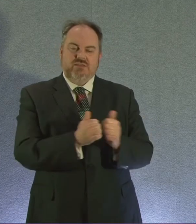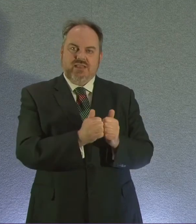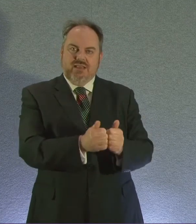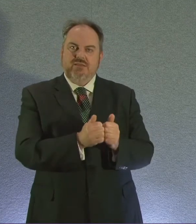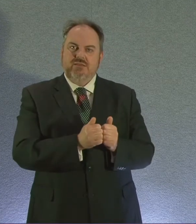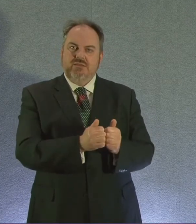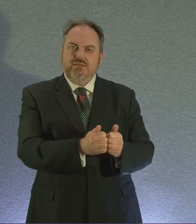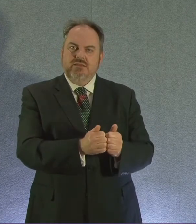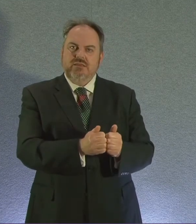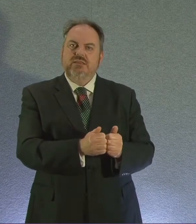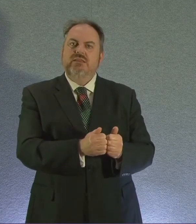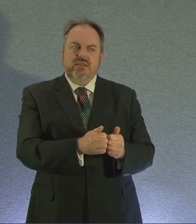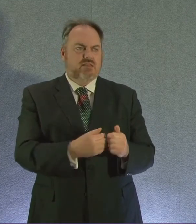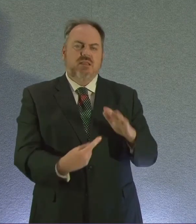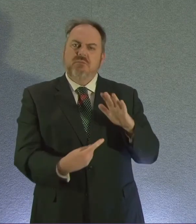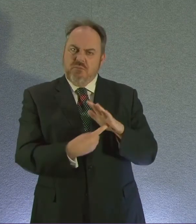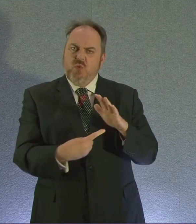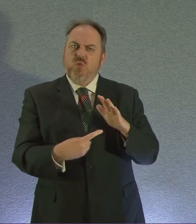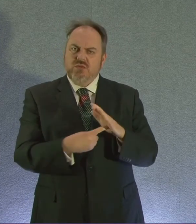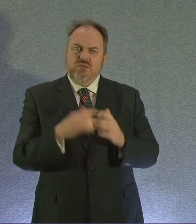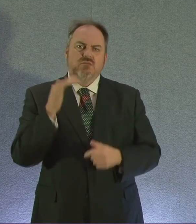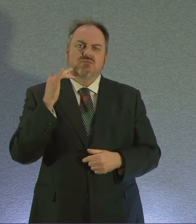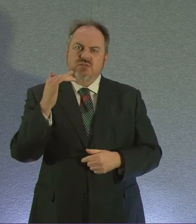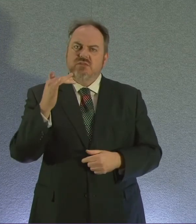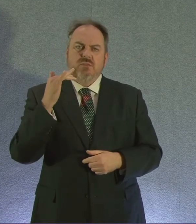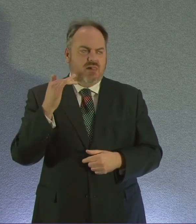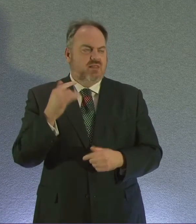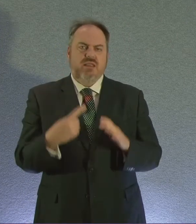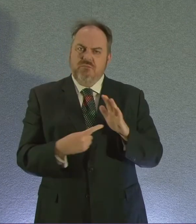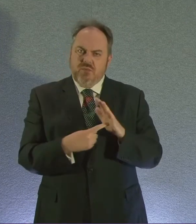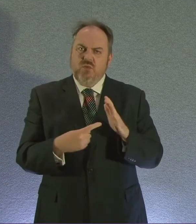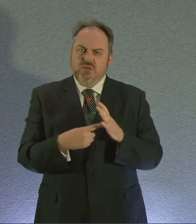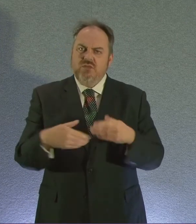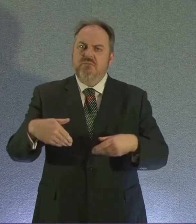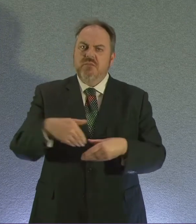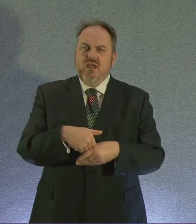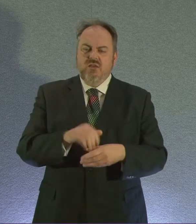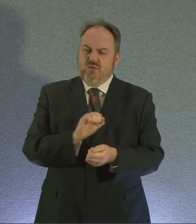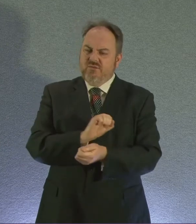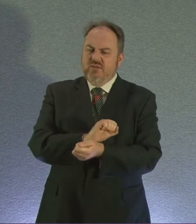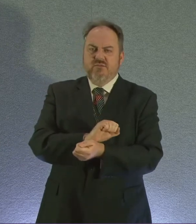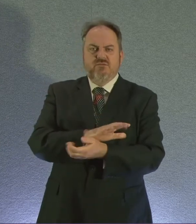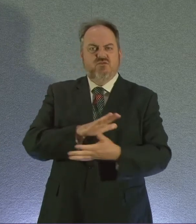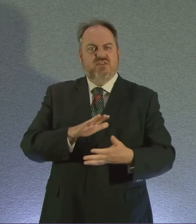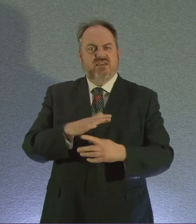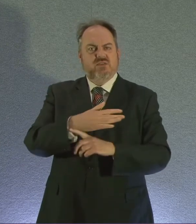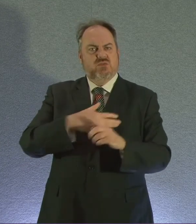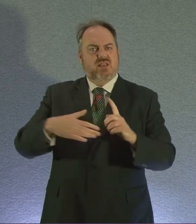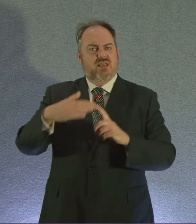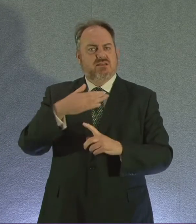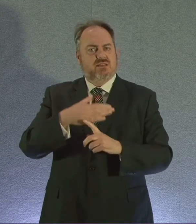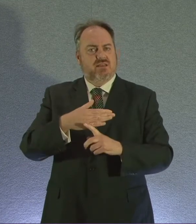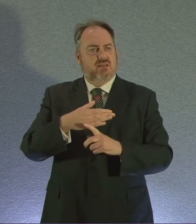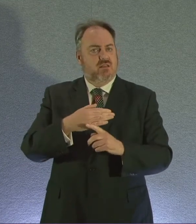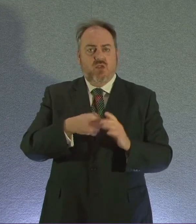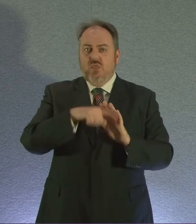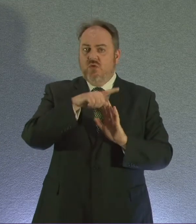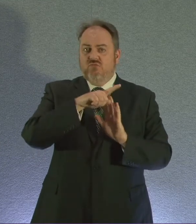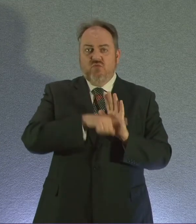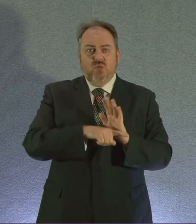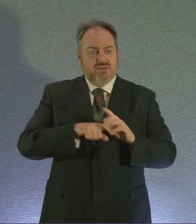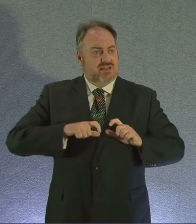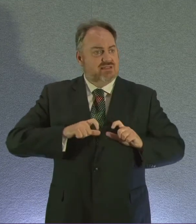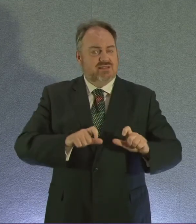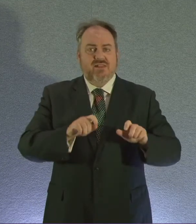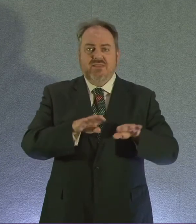of our free society. Police follow rules determined by democratically elected parliamentarians, and that hasn't changed. The powers of lockdown are